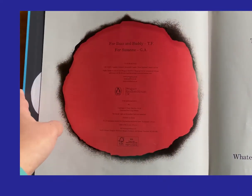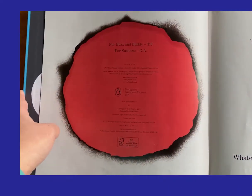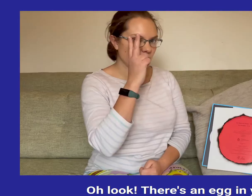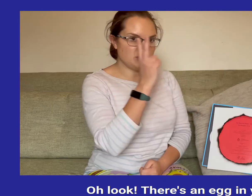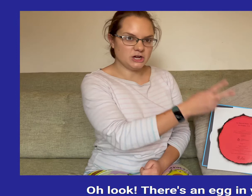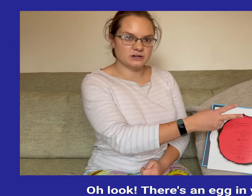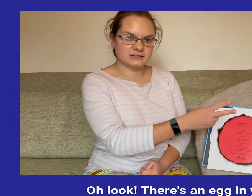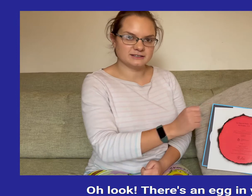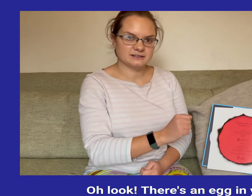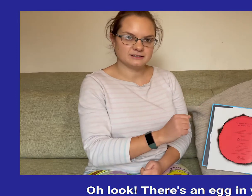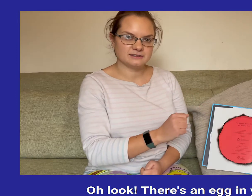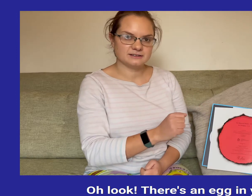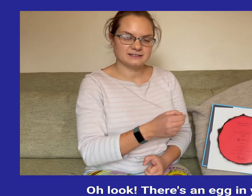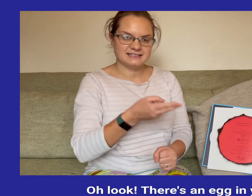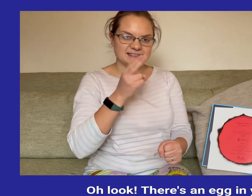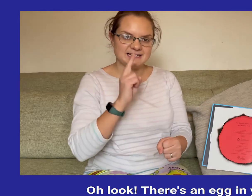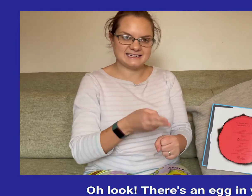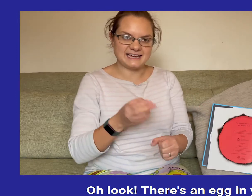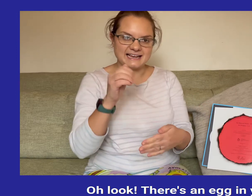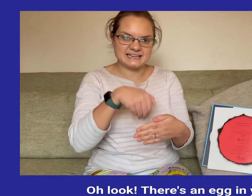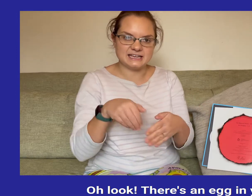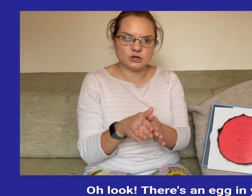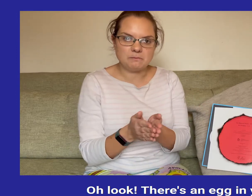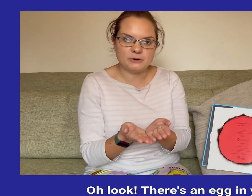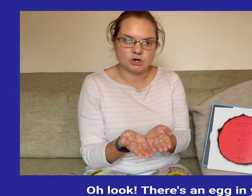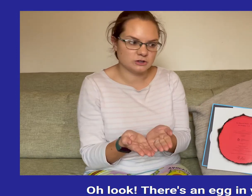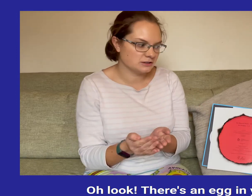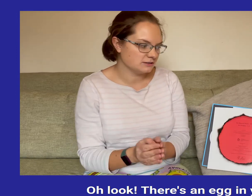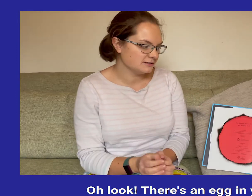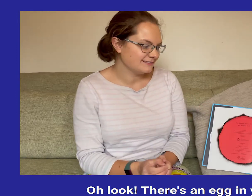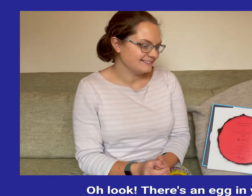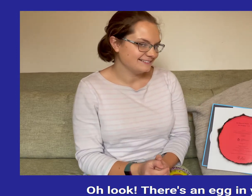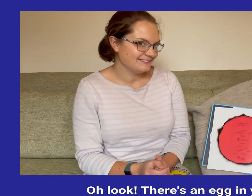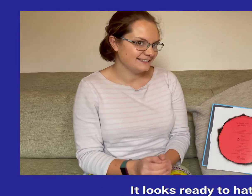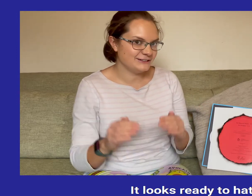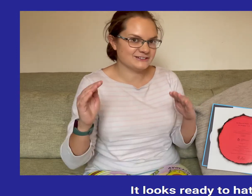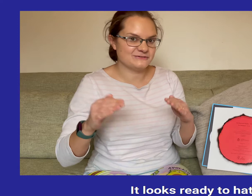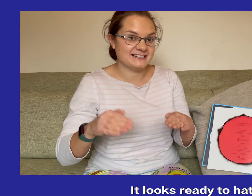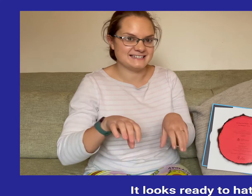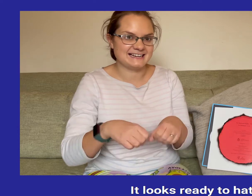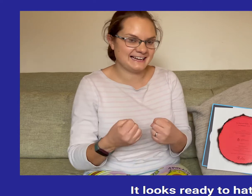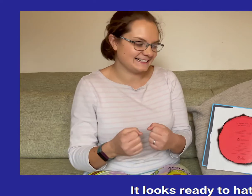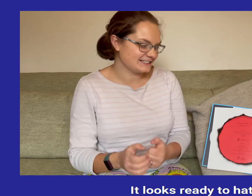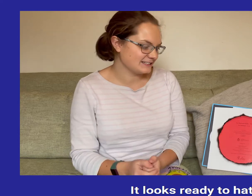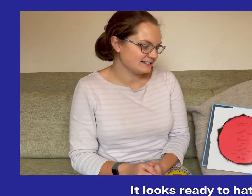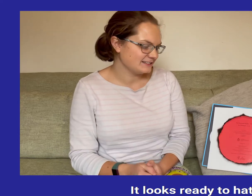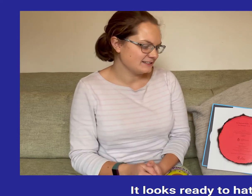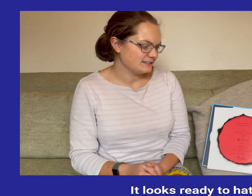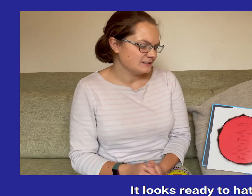Oh, look! There's an egg in your book. It looks ready to hatch, but